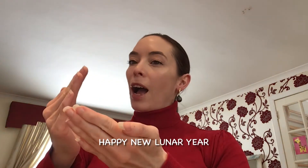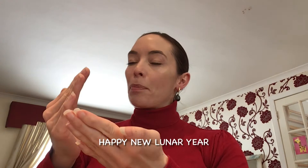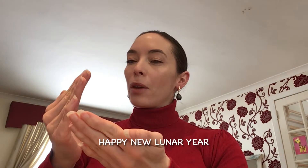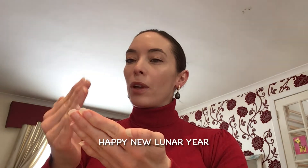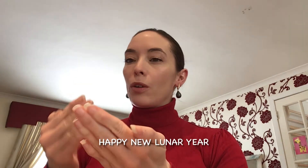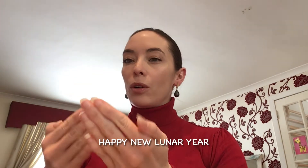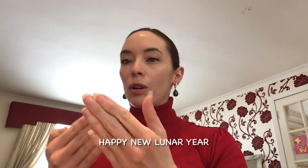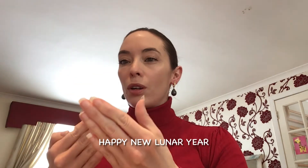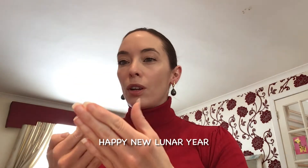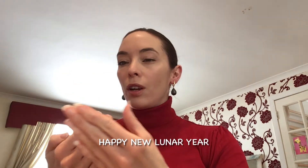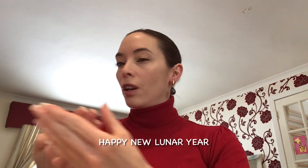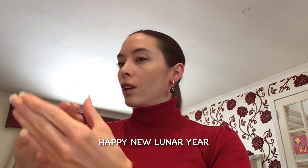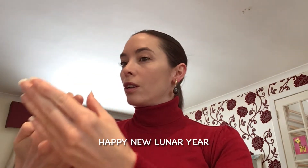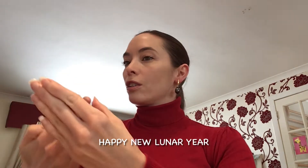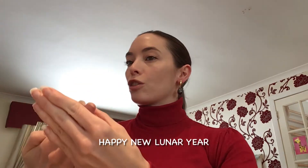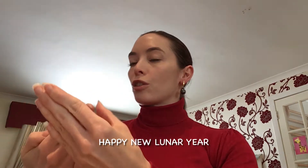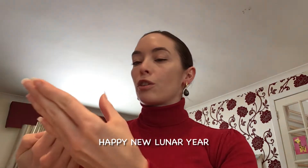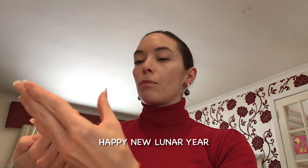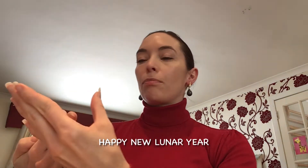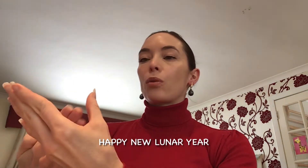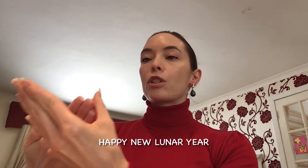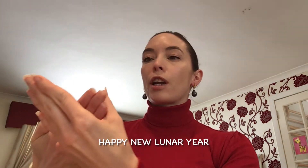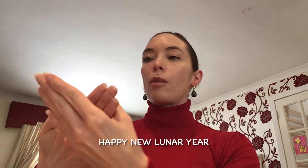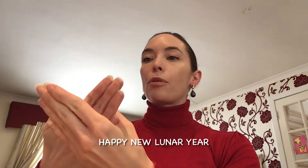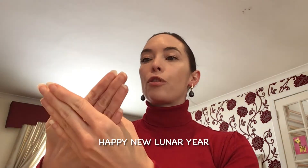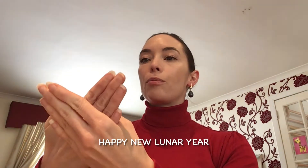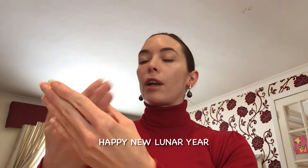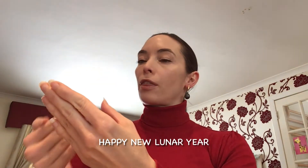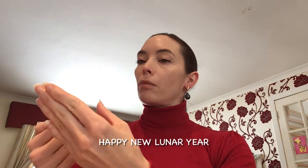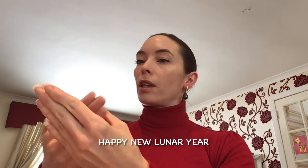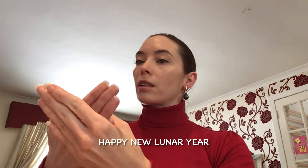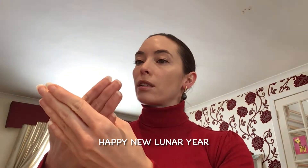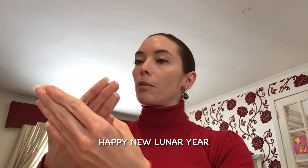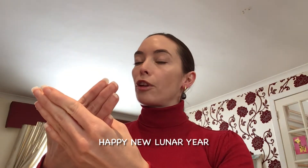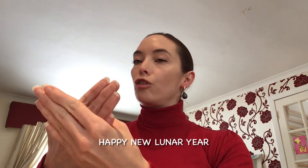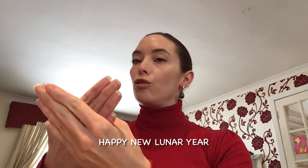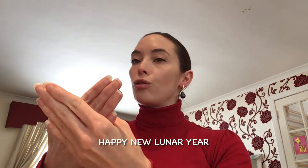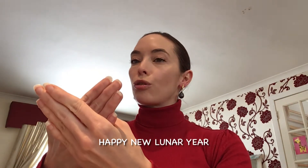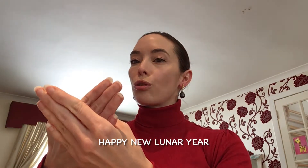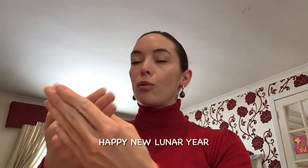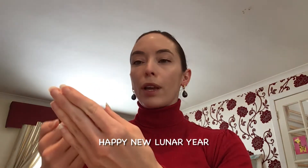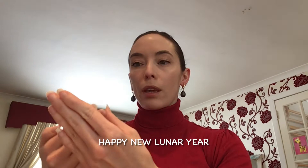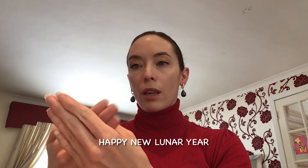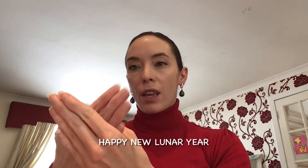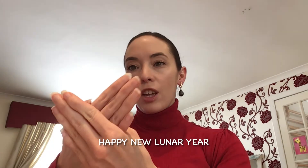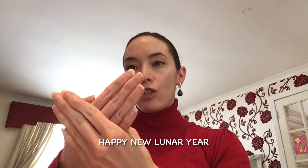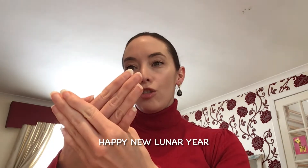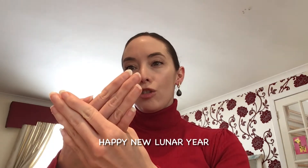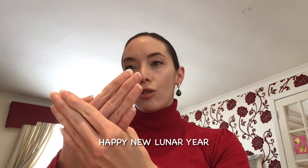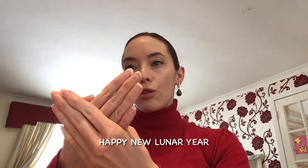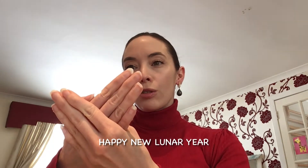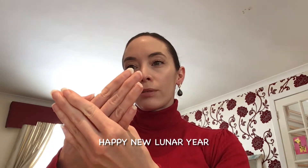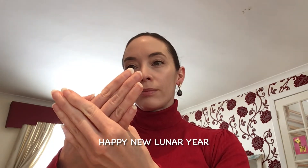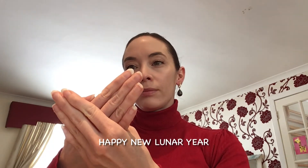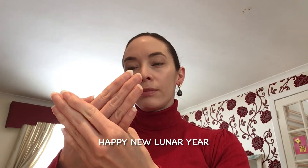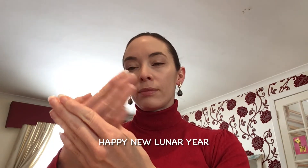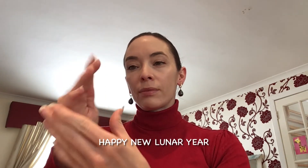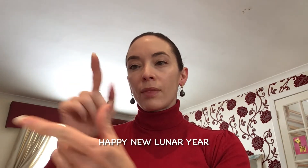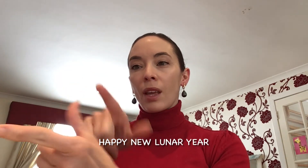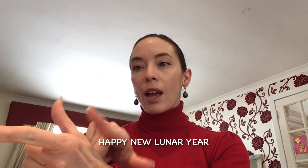Happy we know. Just posting up through my thumb like something new growing. New. And